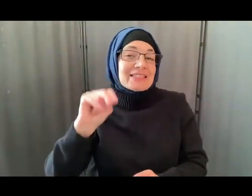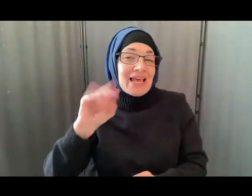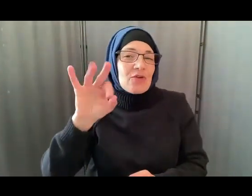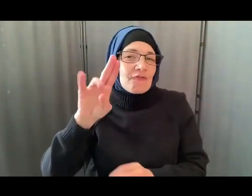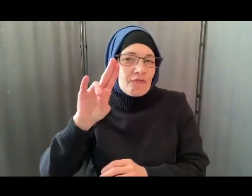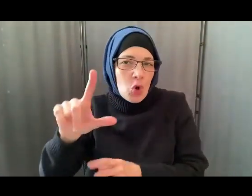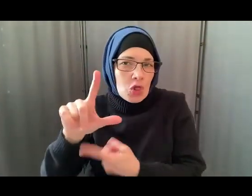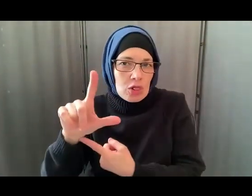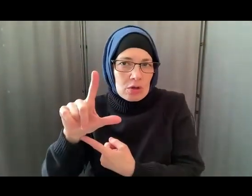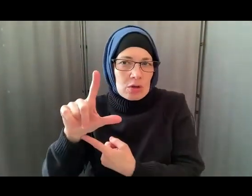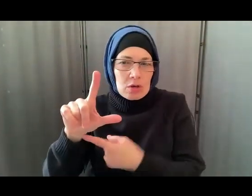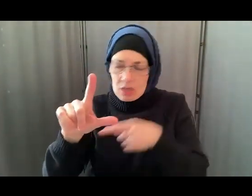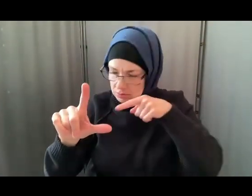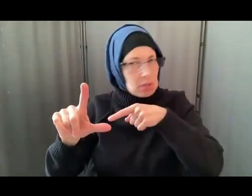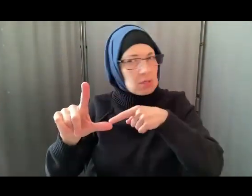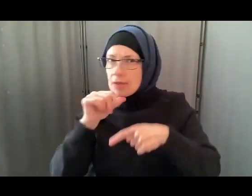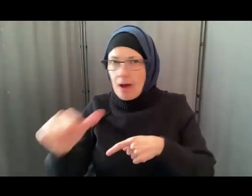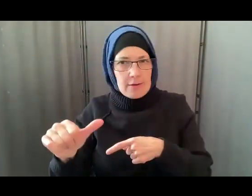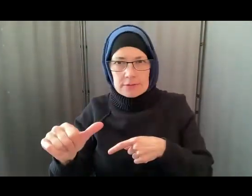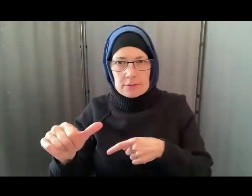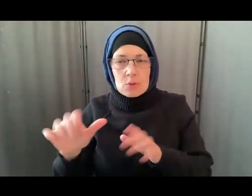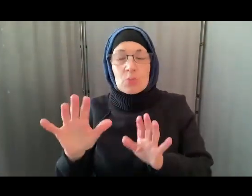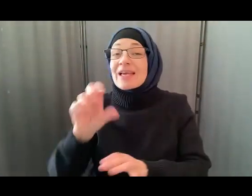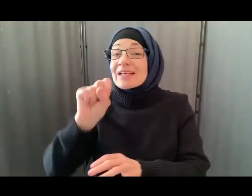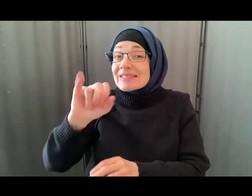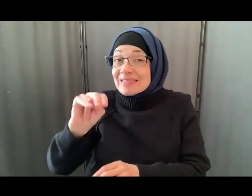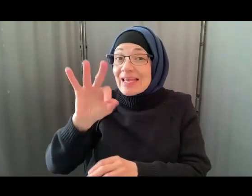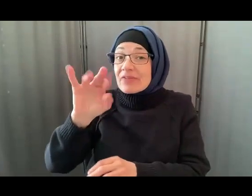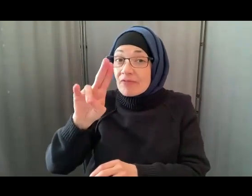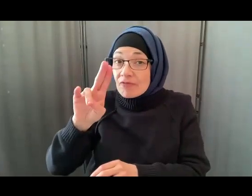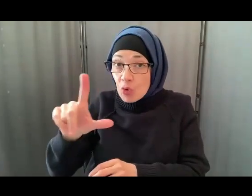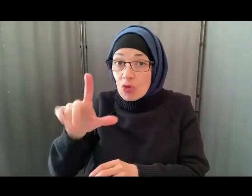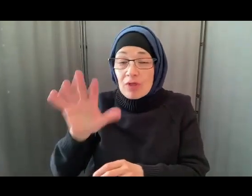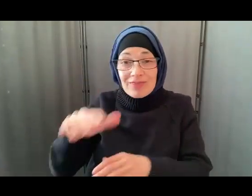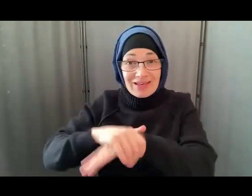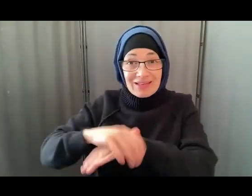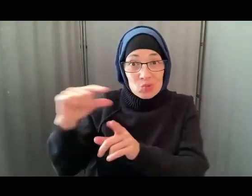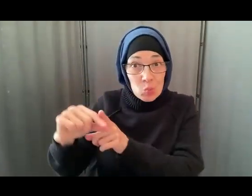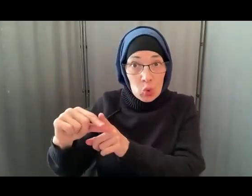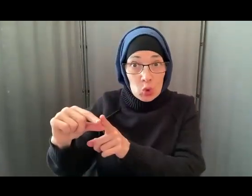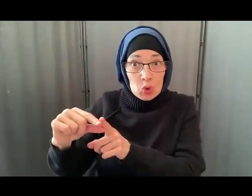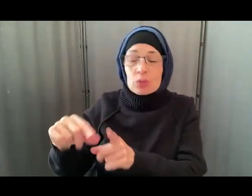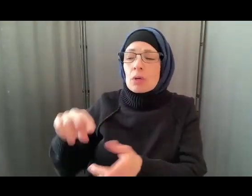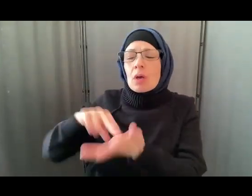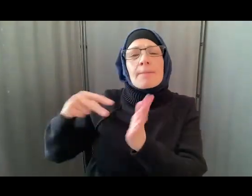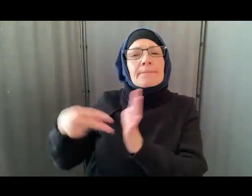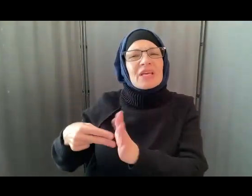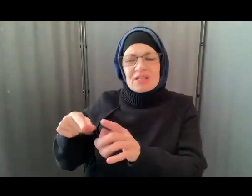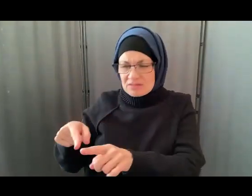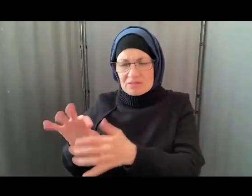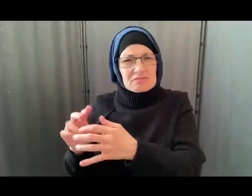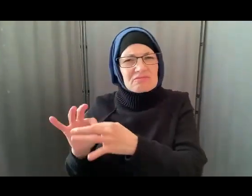Because the word sinful refers to a person whose habit is to